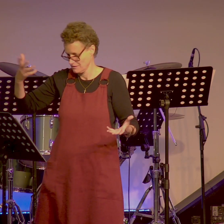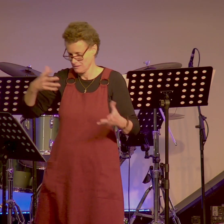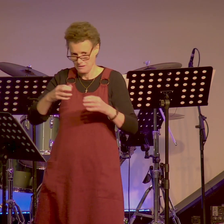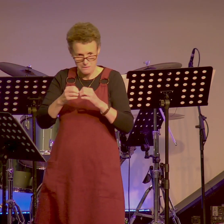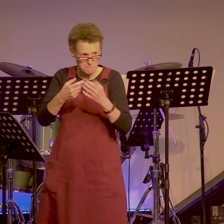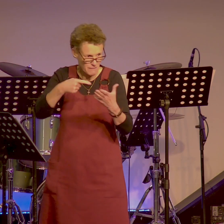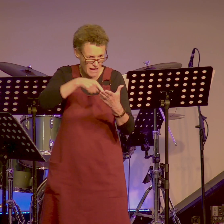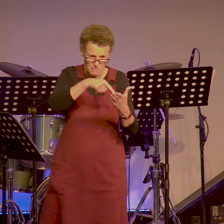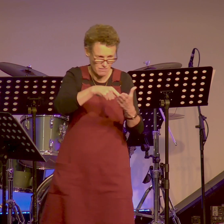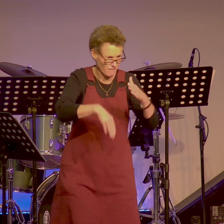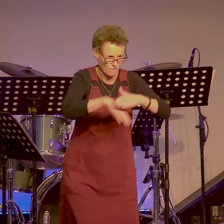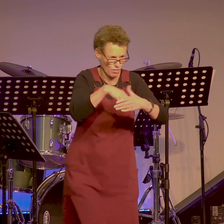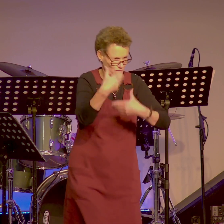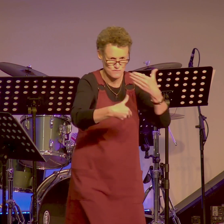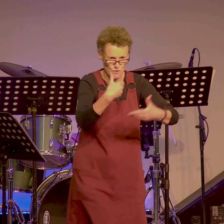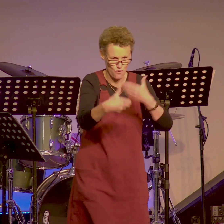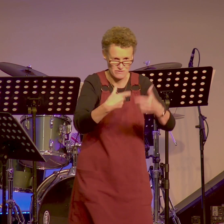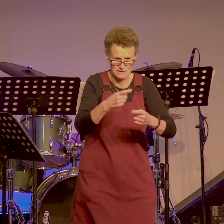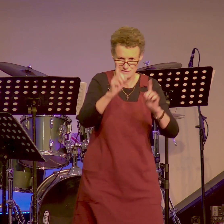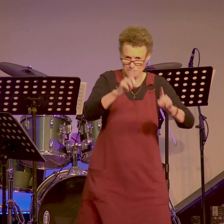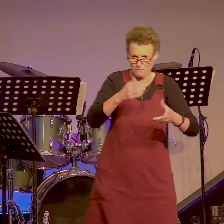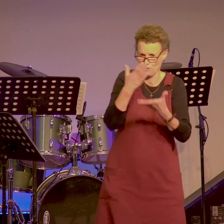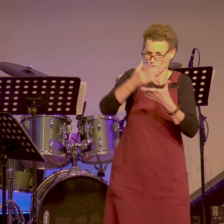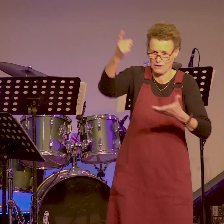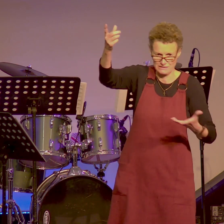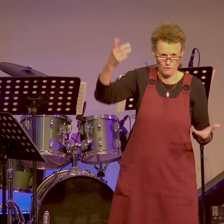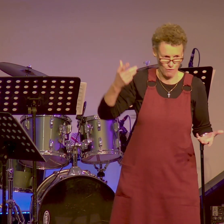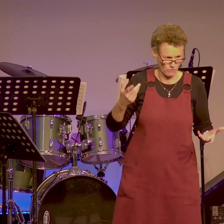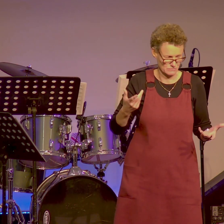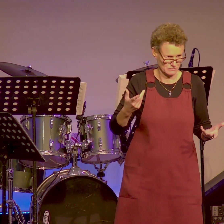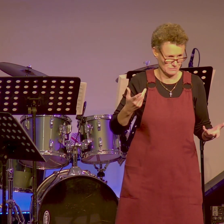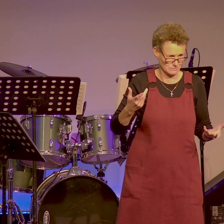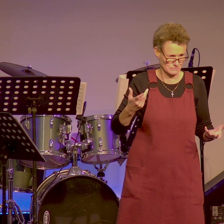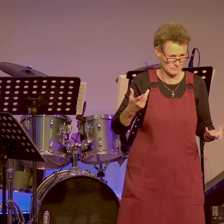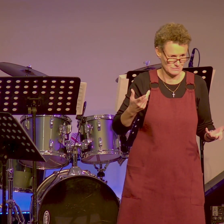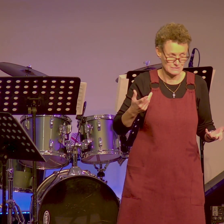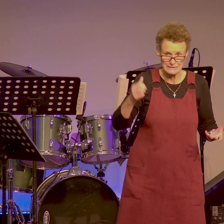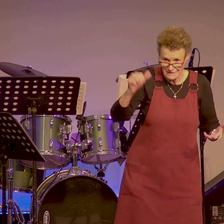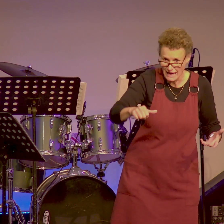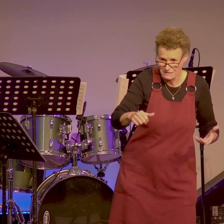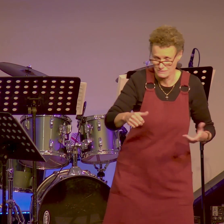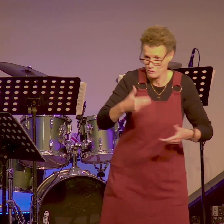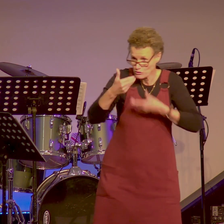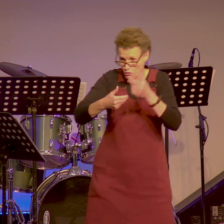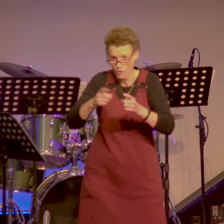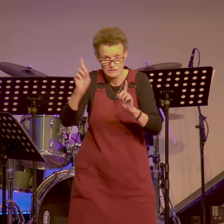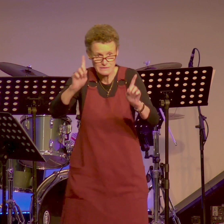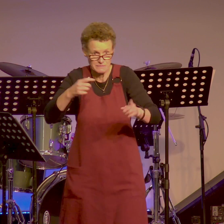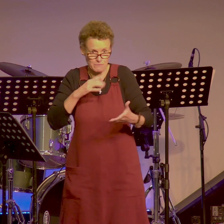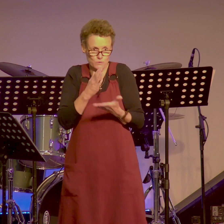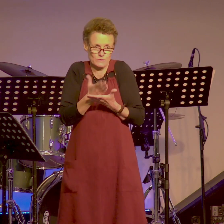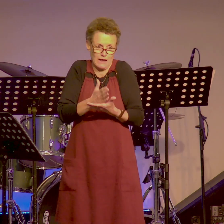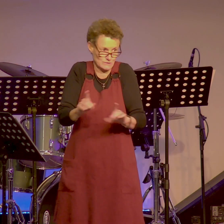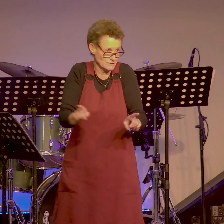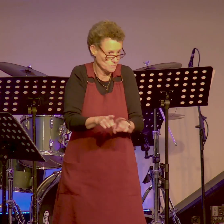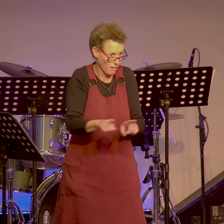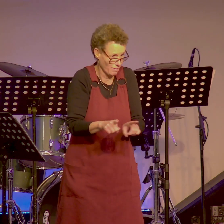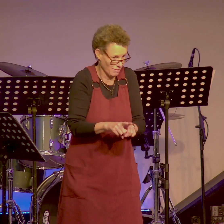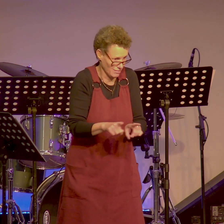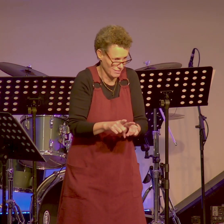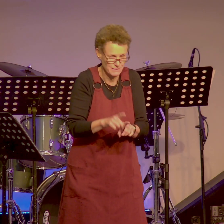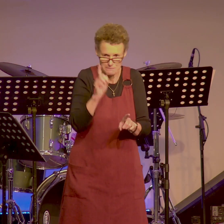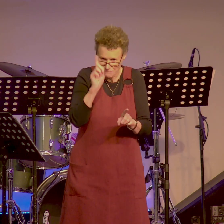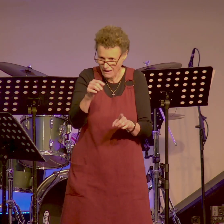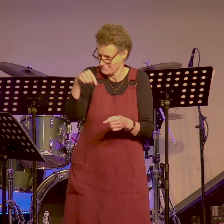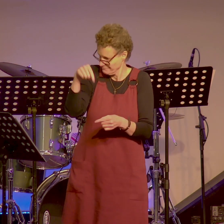Abraham trusted God. Ruth trusted God. The Bible's full of stories of those who trusted God. And